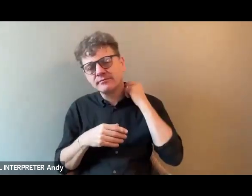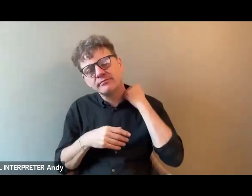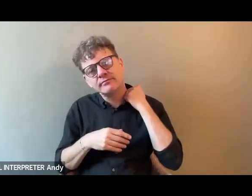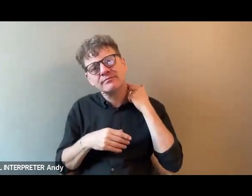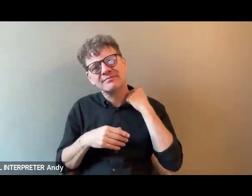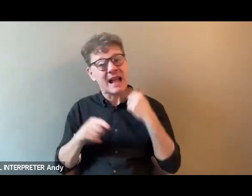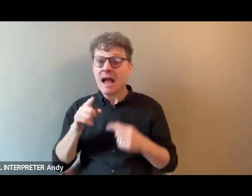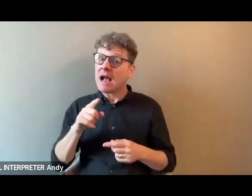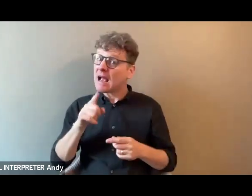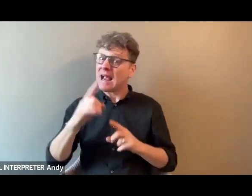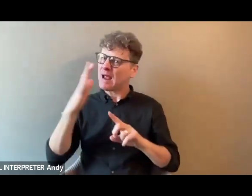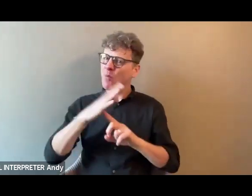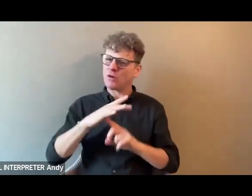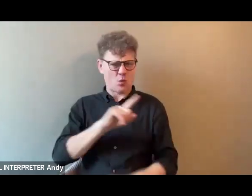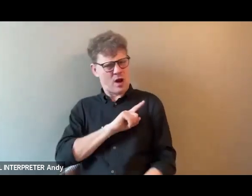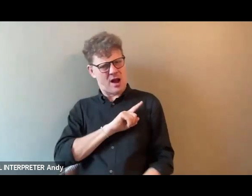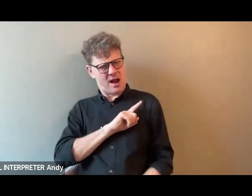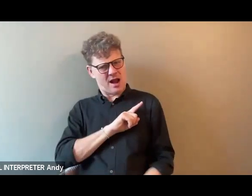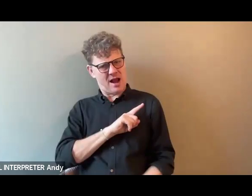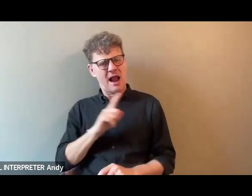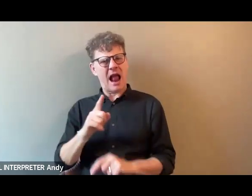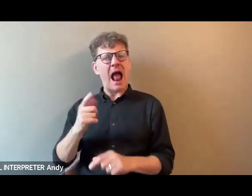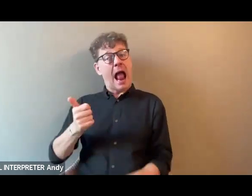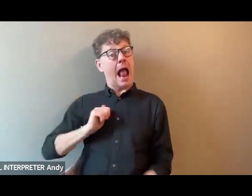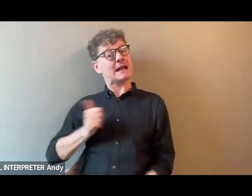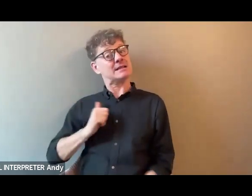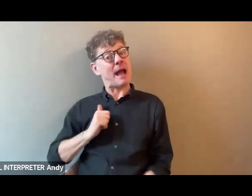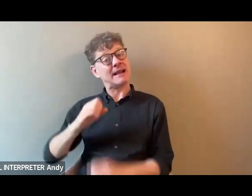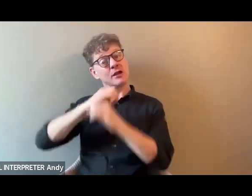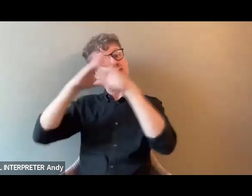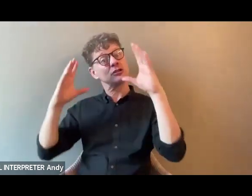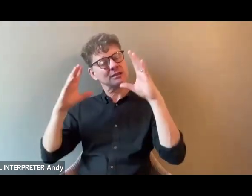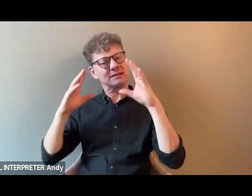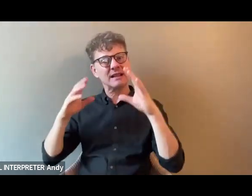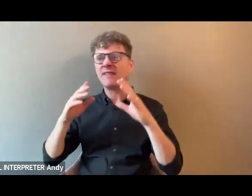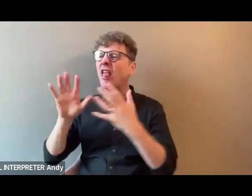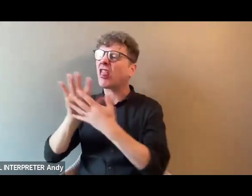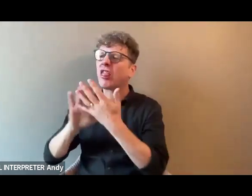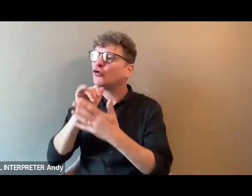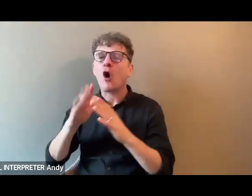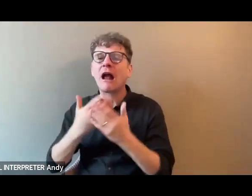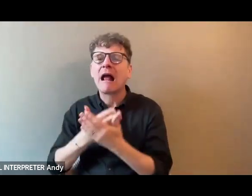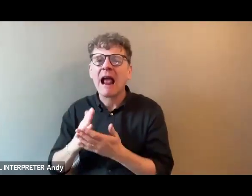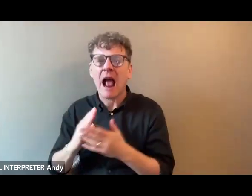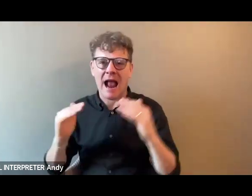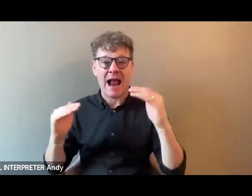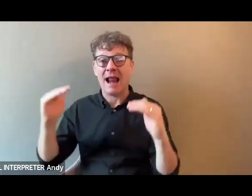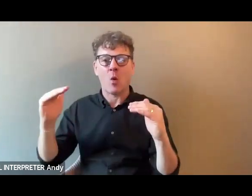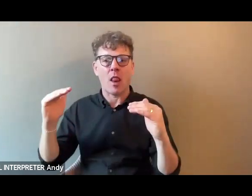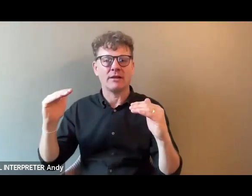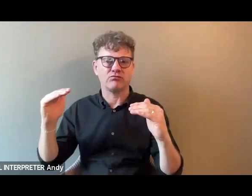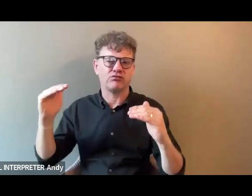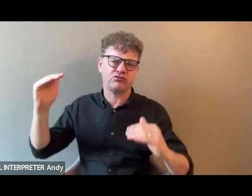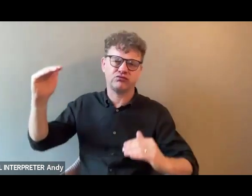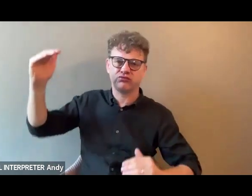this is important because where expectations are unclear, inequalities will multiply, will become very